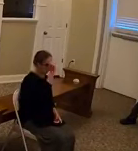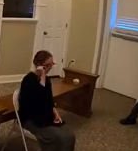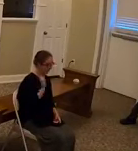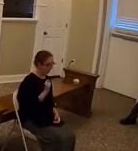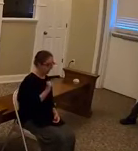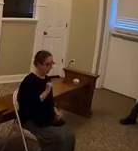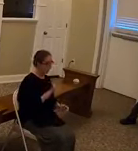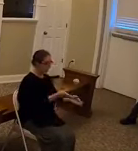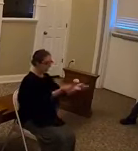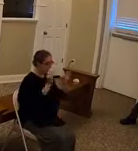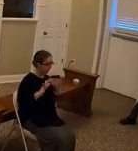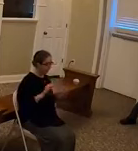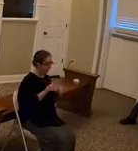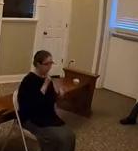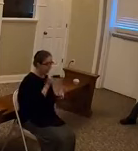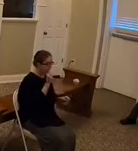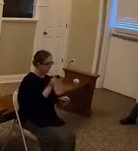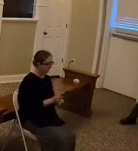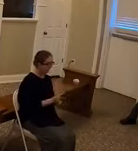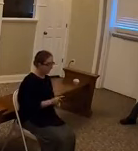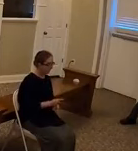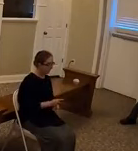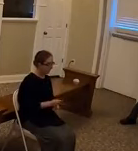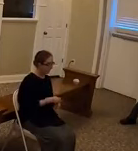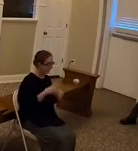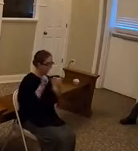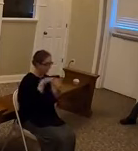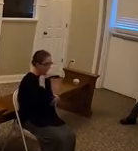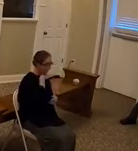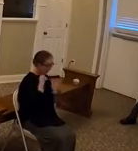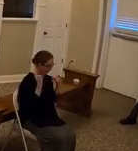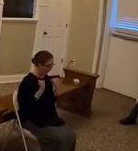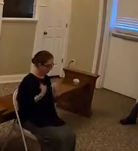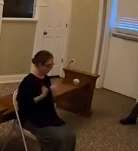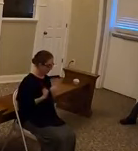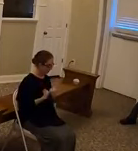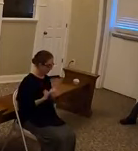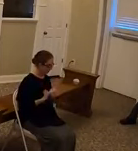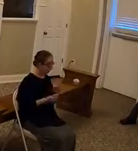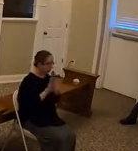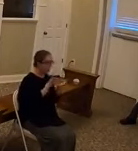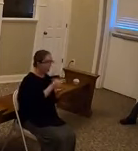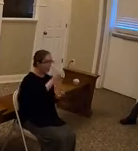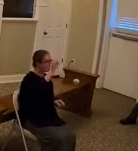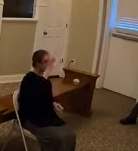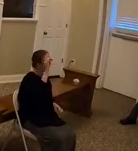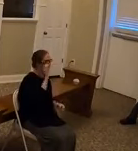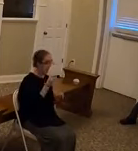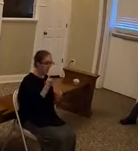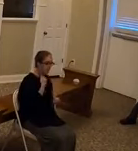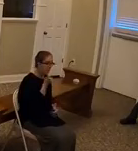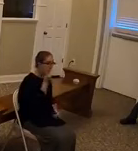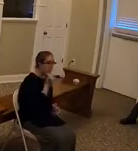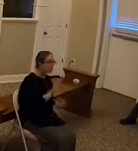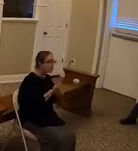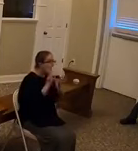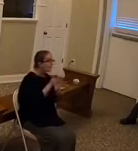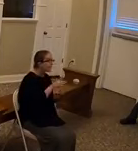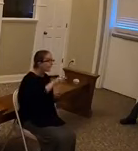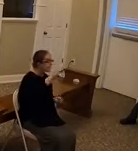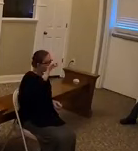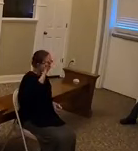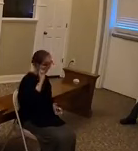Because an heir doesn't keep on the same old nasty clothes he had. We're talking spiritually here. Don't get me wrong. We're talking